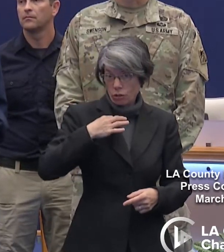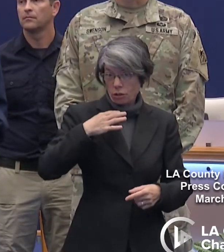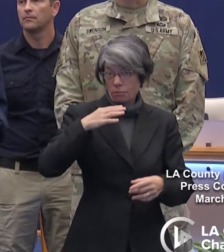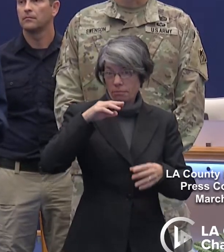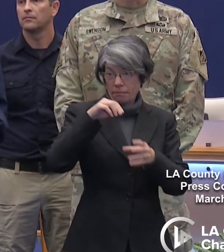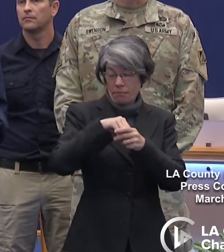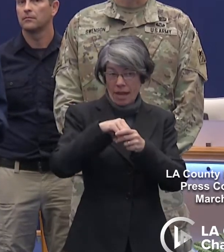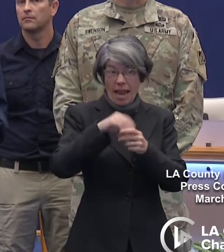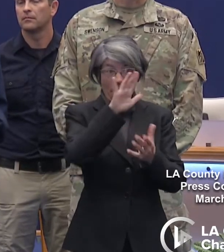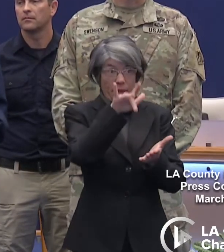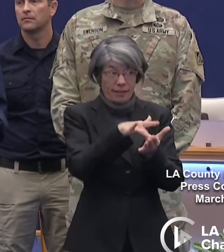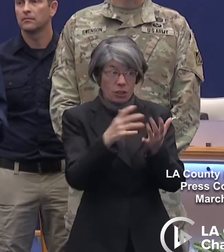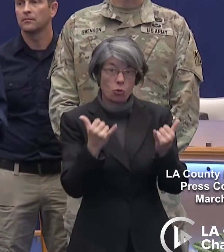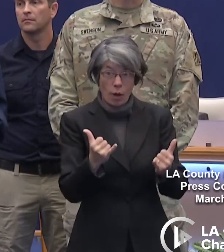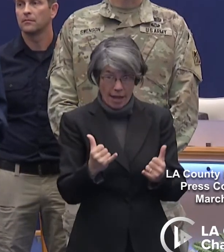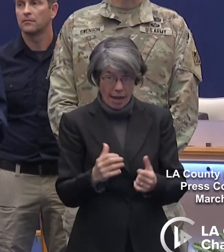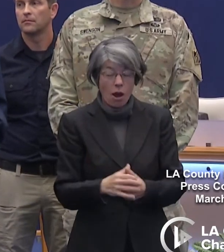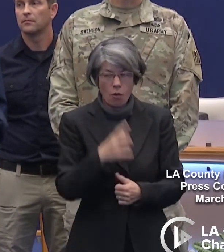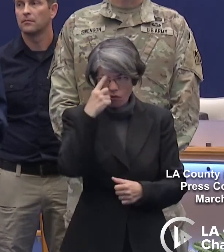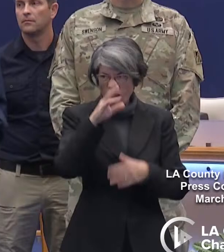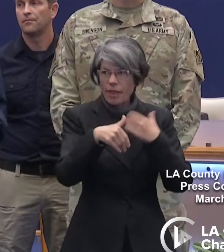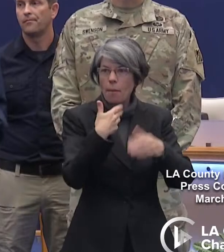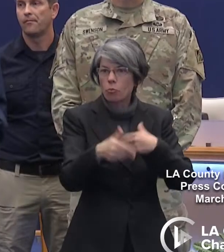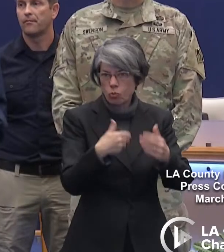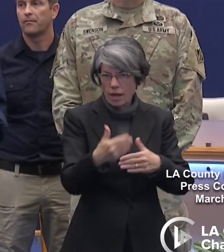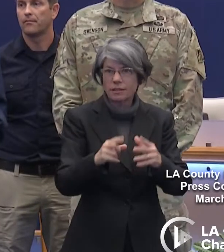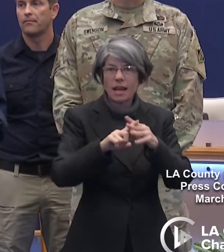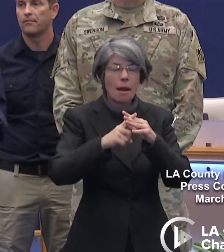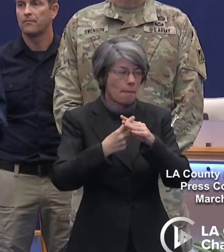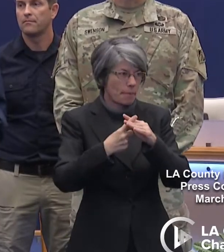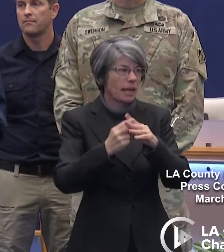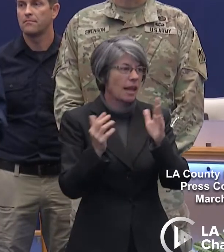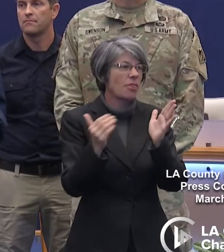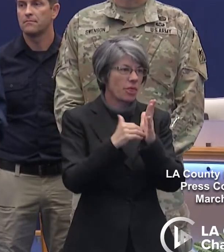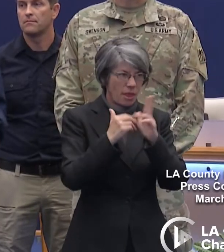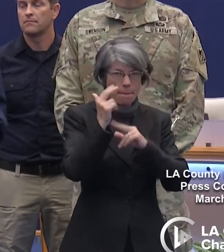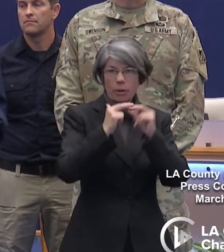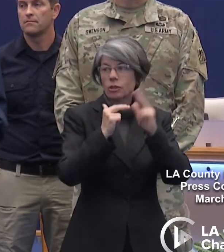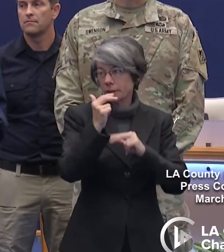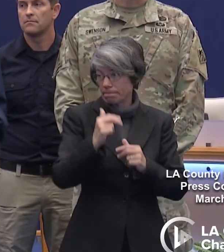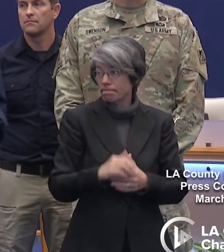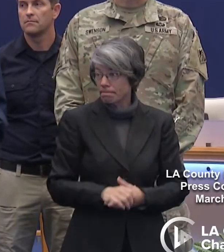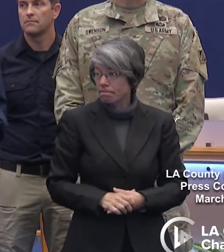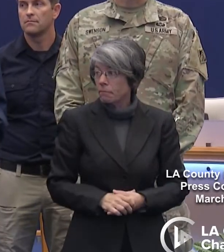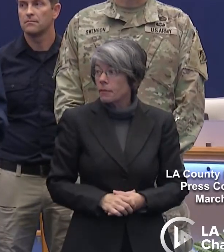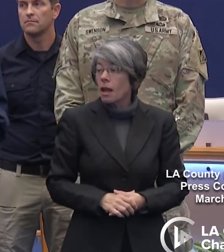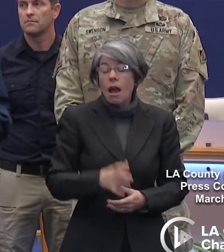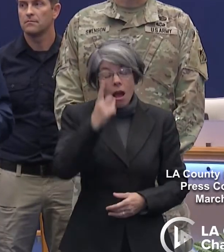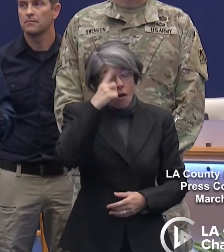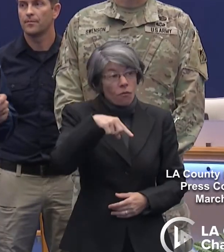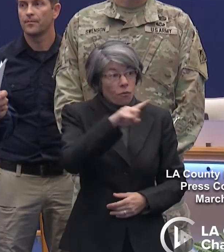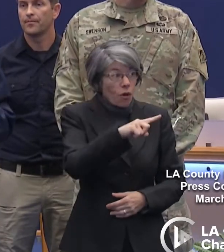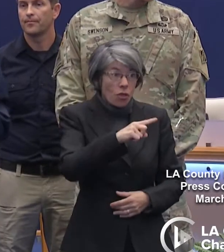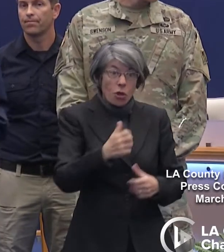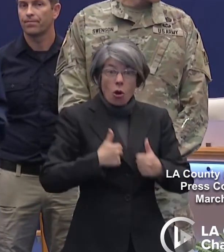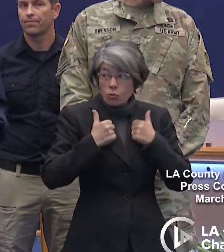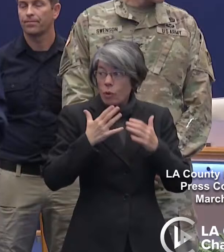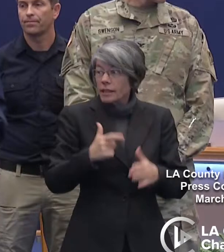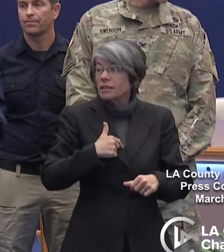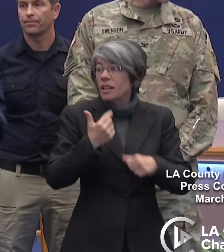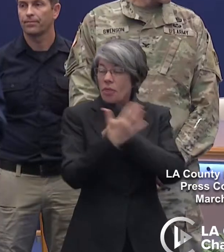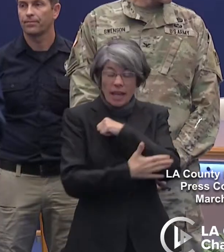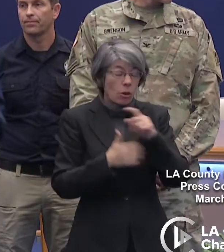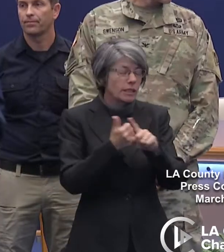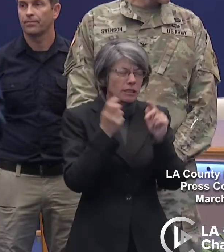the center right now for that process of beginning the building permit process. And for residents, again, I want to remind you that the county